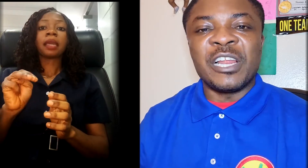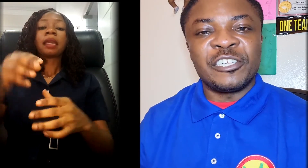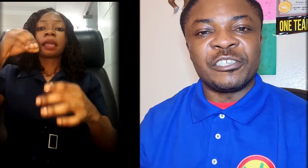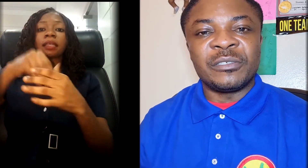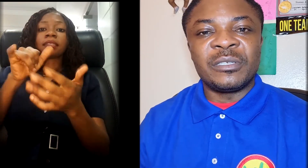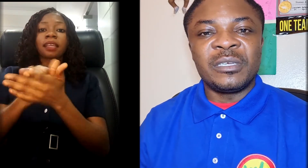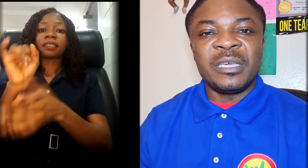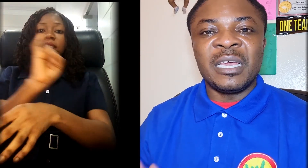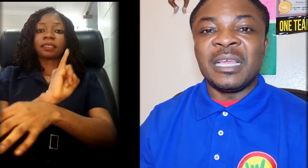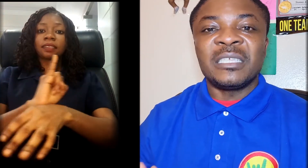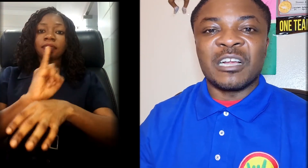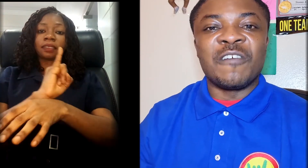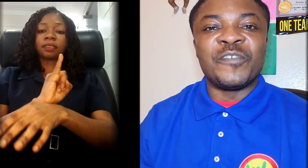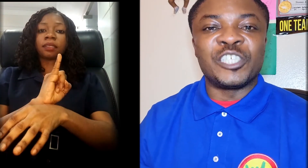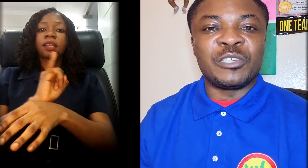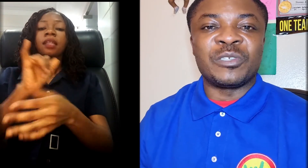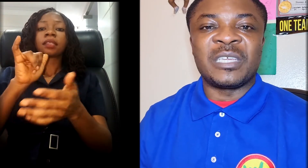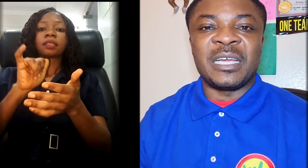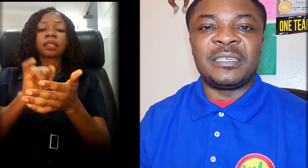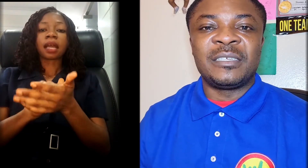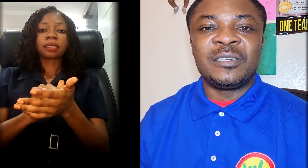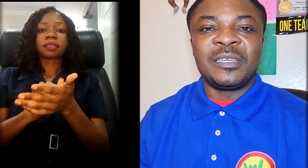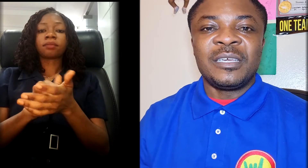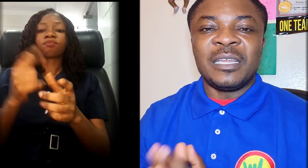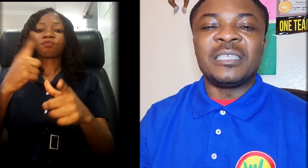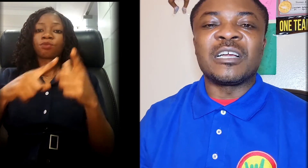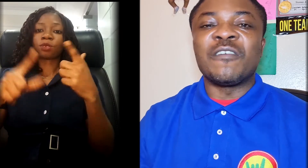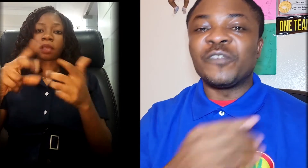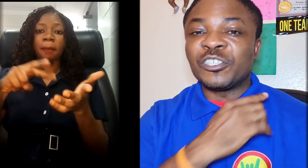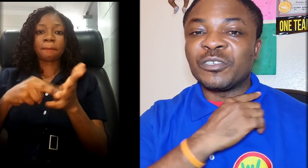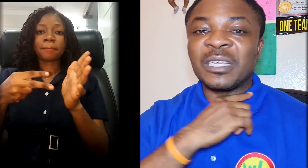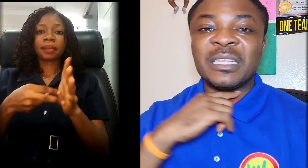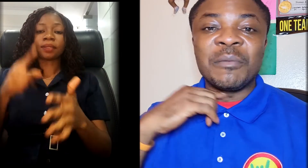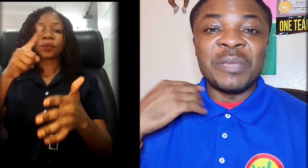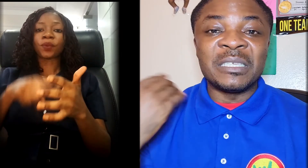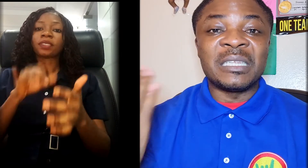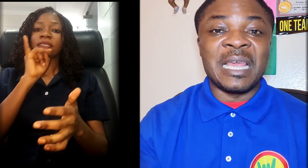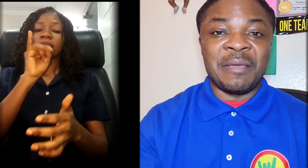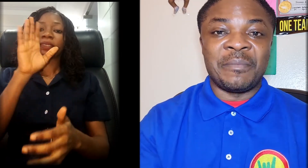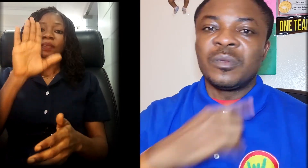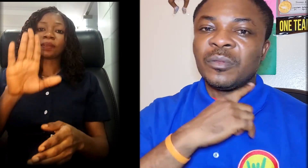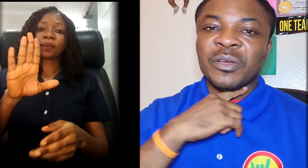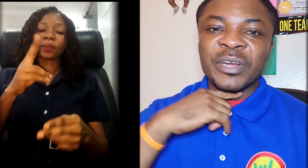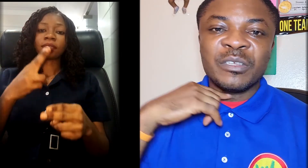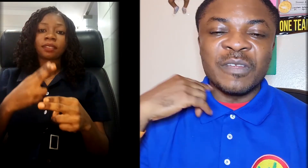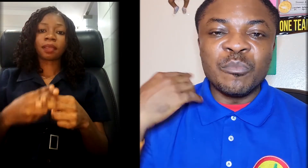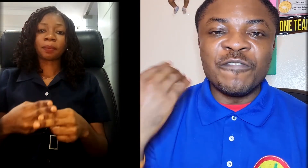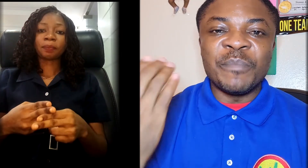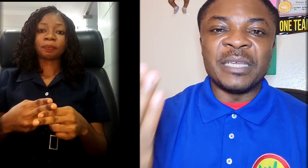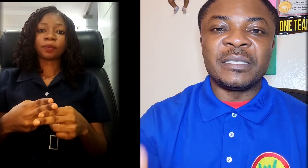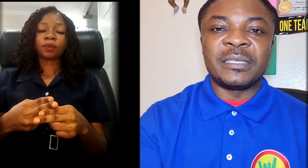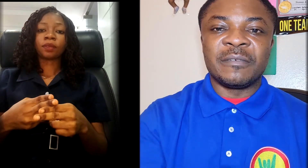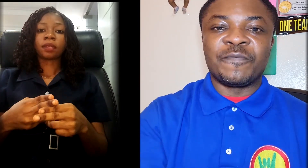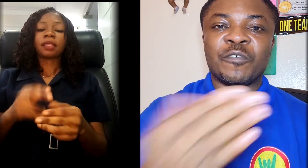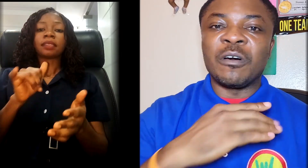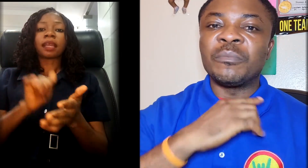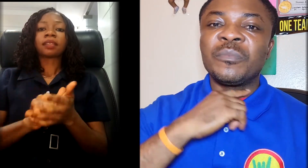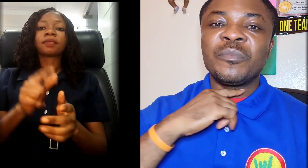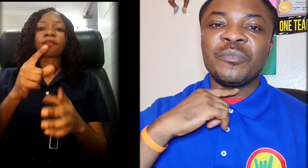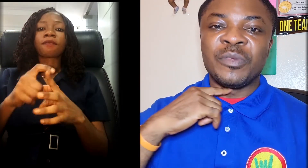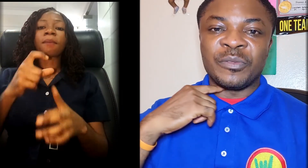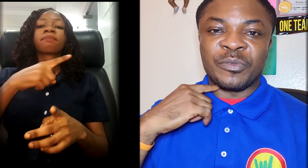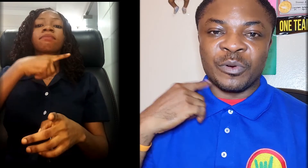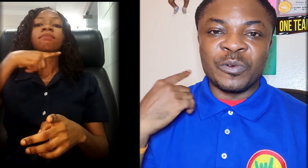our collection, it is a conventional sign. It is a conventional sign that means name. The rest of the movement,